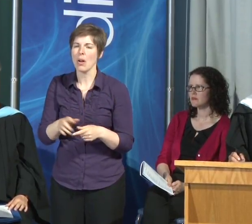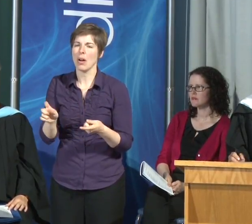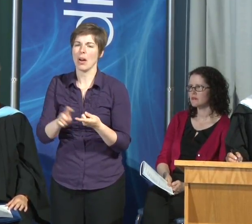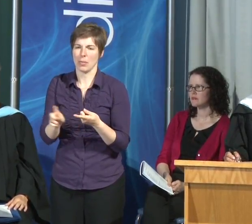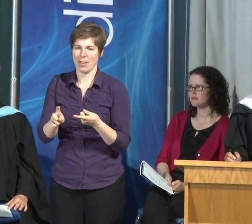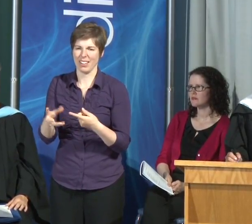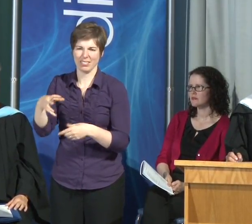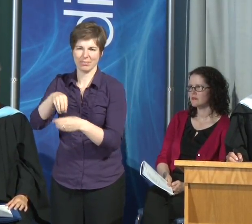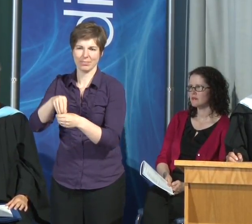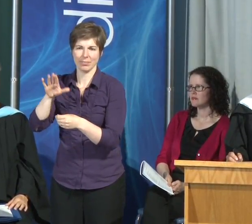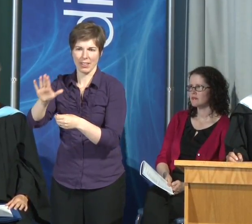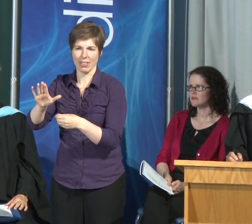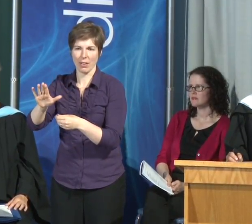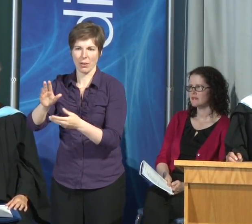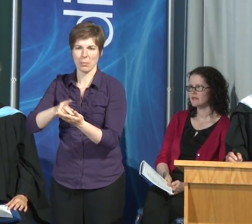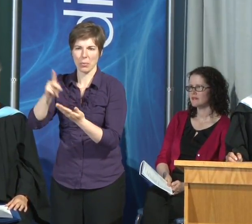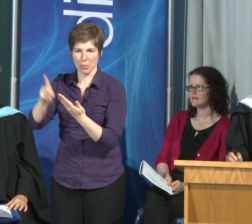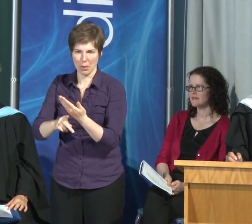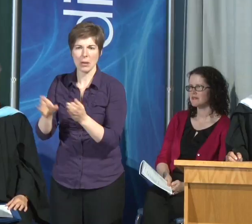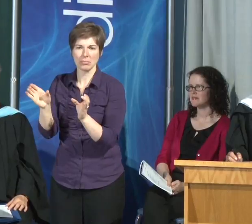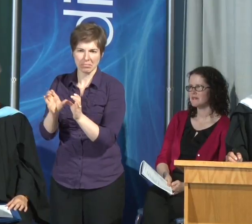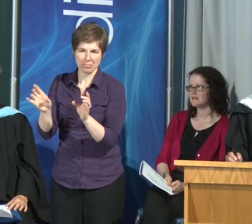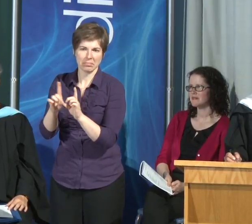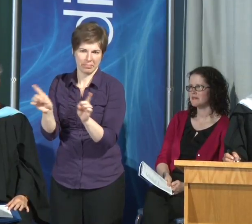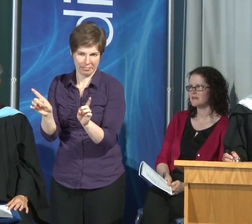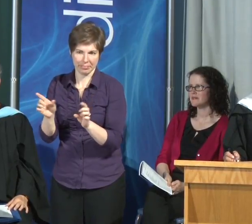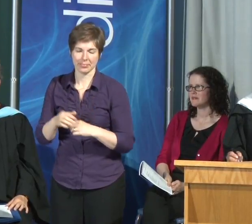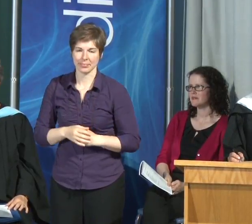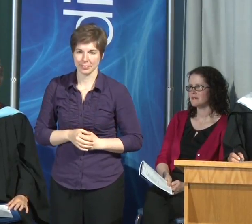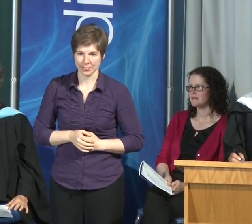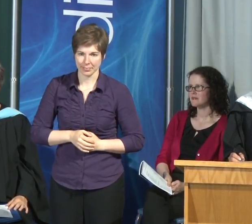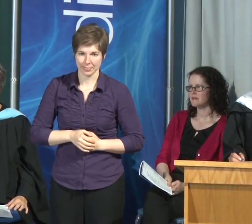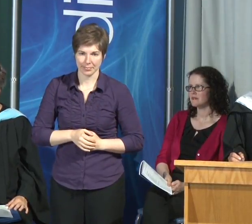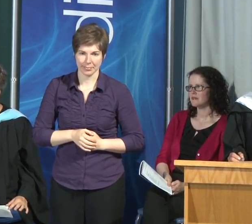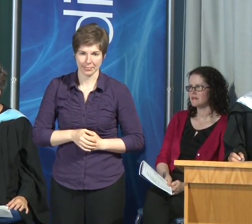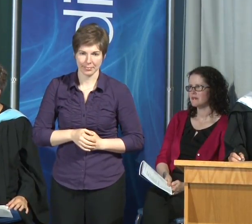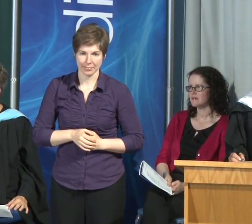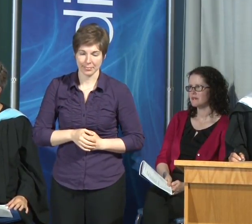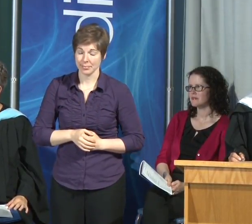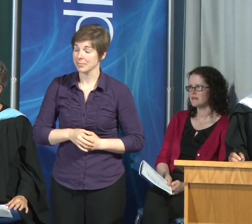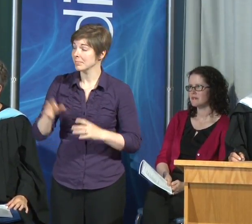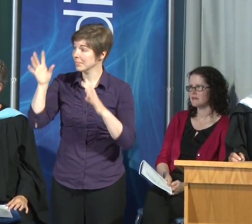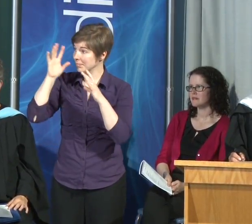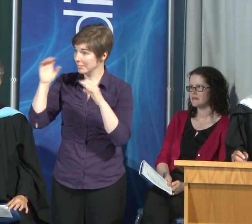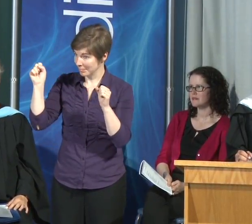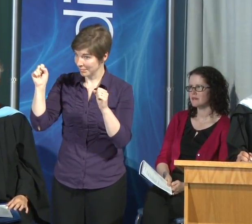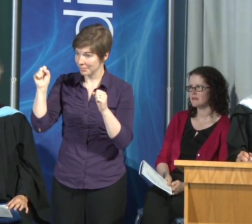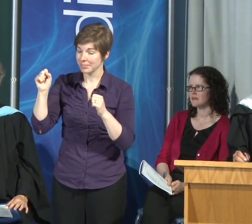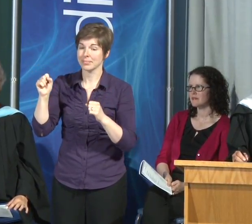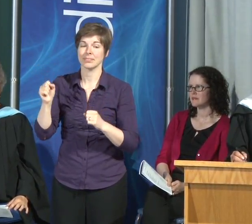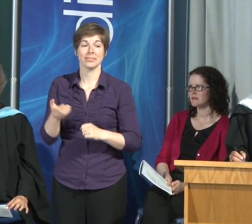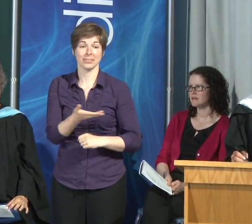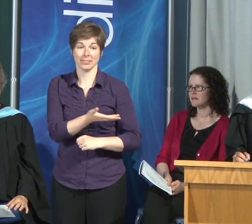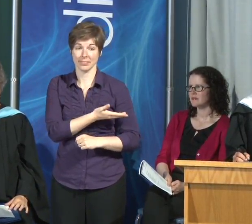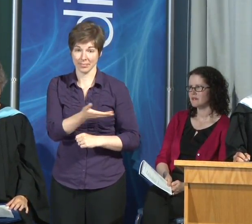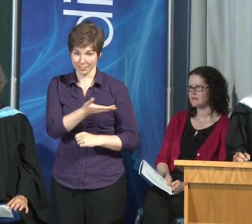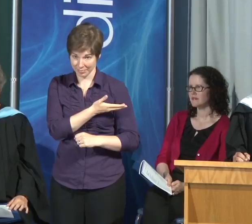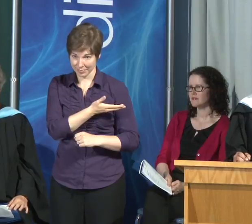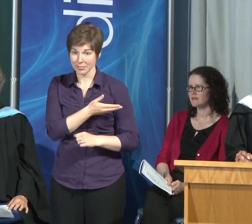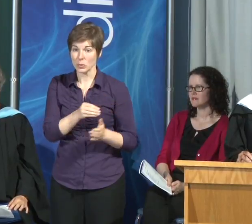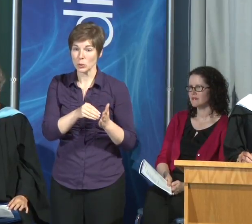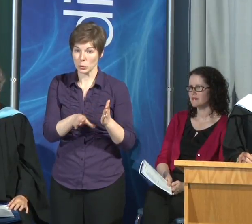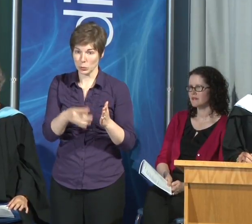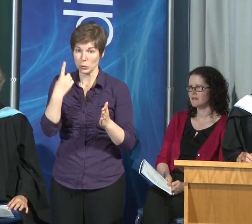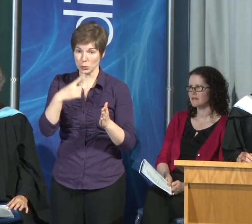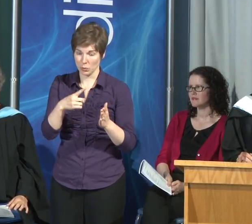automatically admitted to their respective certificates or diplomas. Mr. President, the candidates for the Certificate in